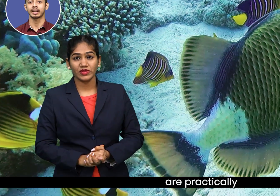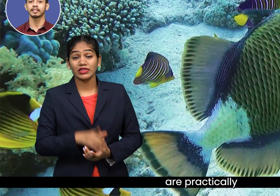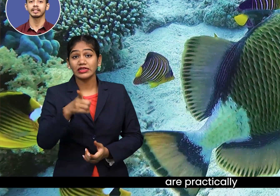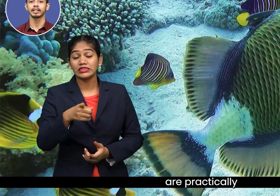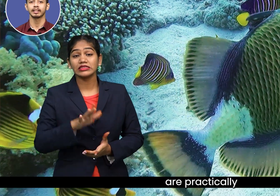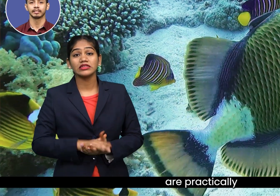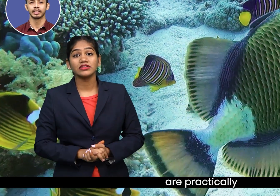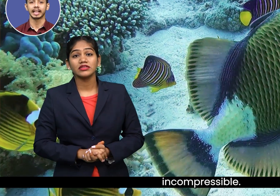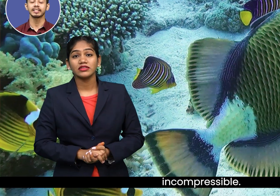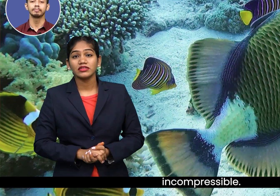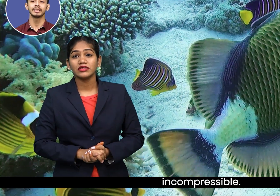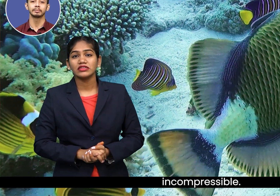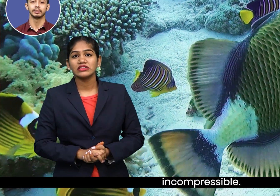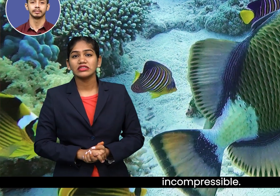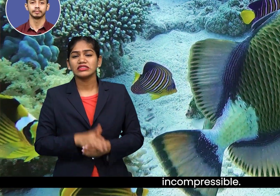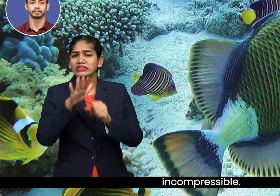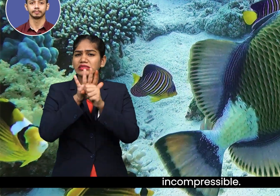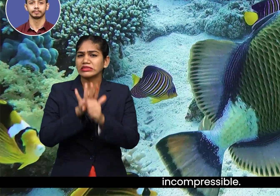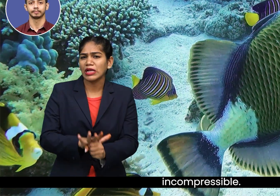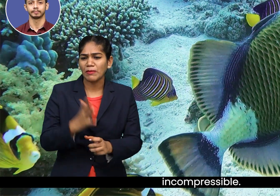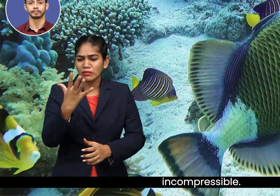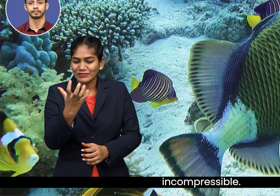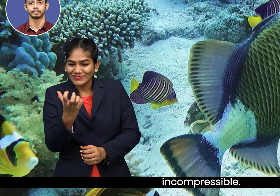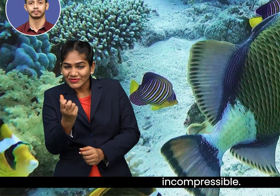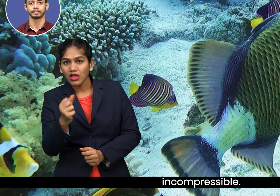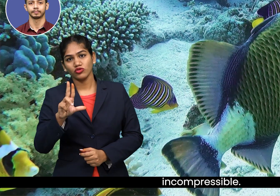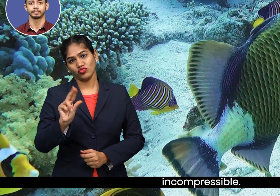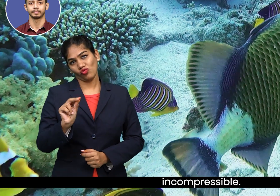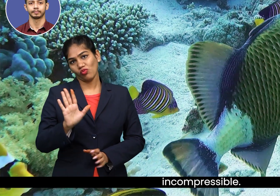are practically incompressible.